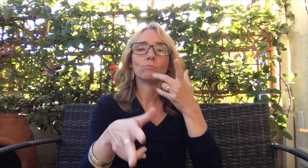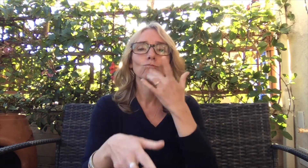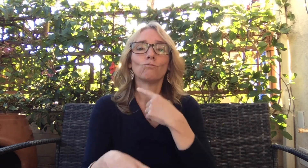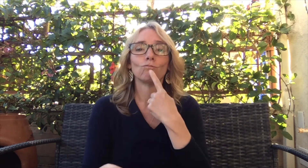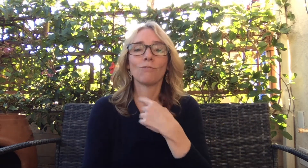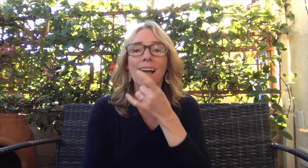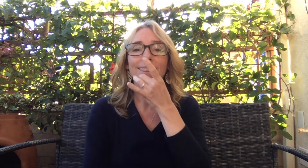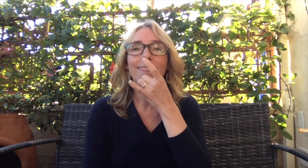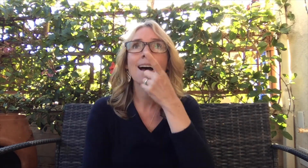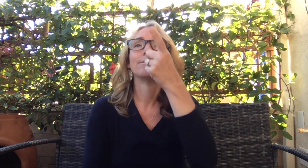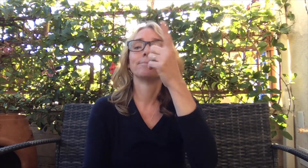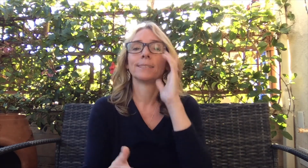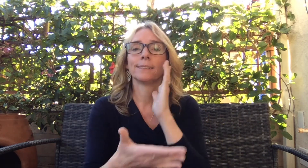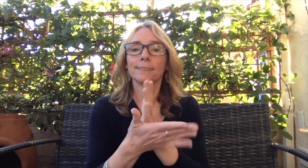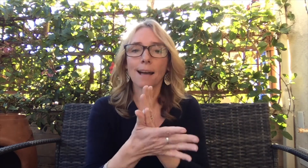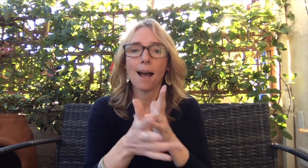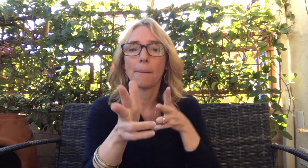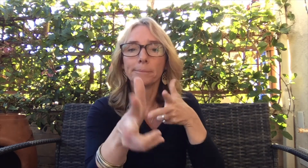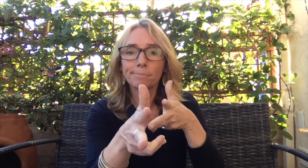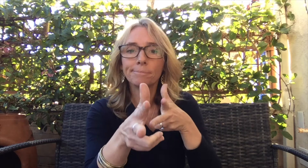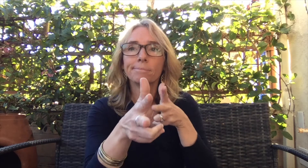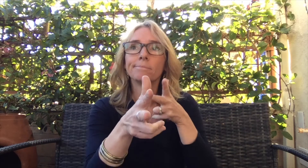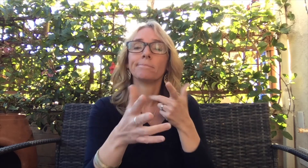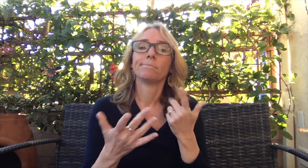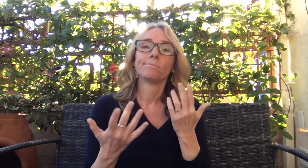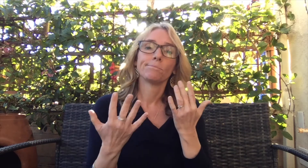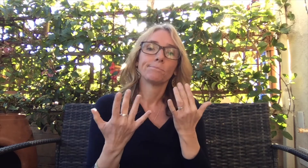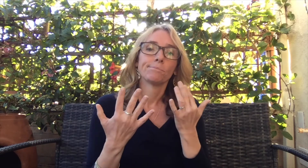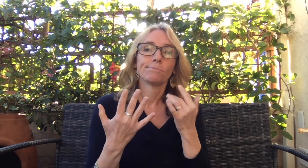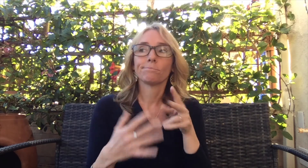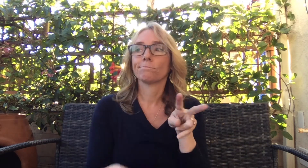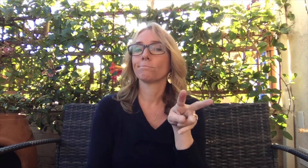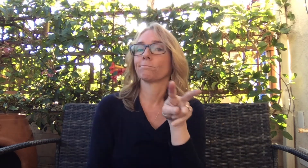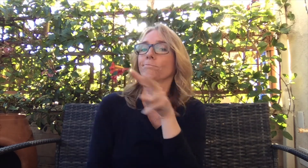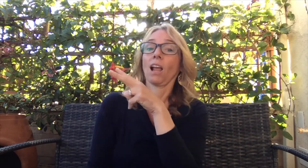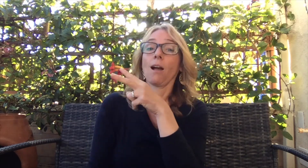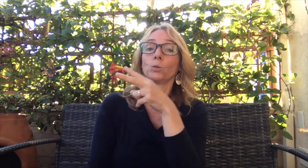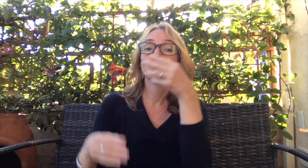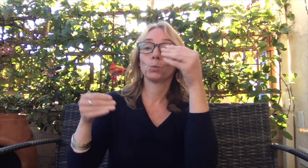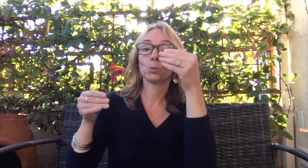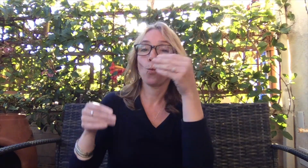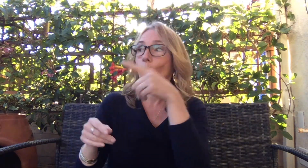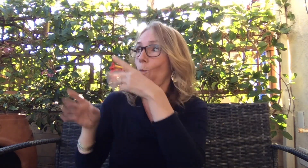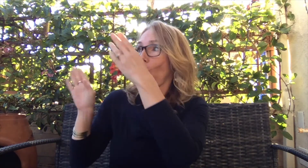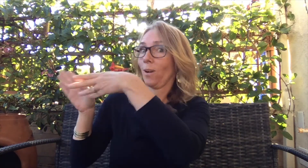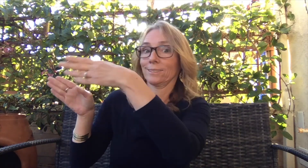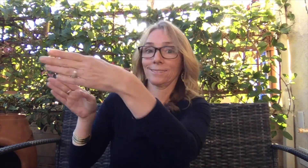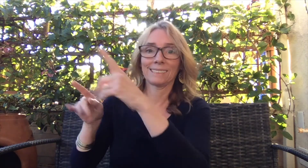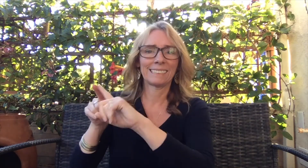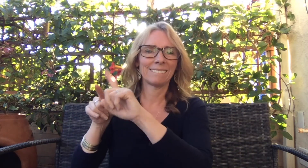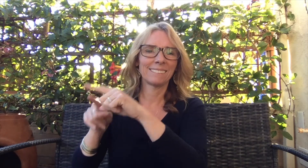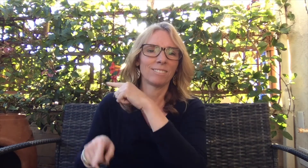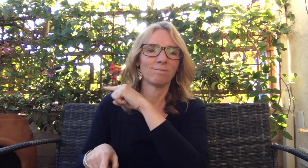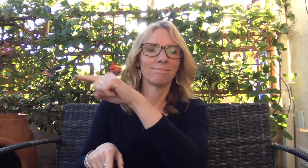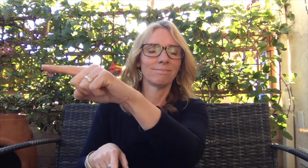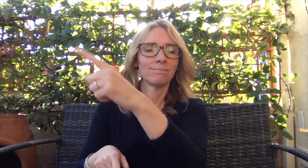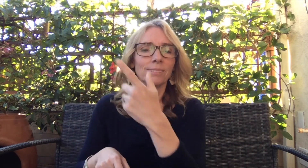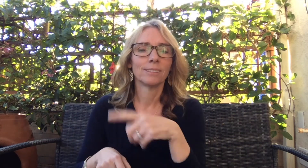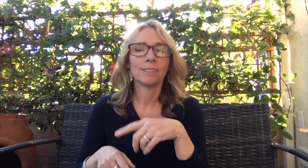and maybe you hit some traffic. You're at a red light. You're waiting for it to turn green. And to your